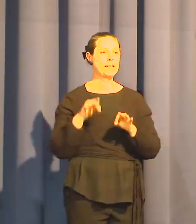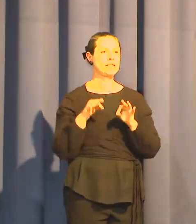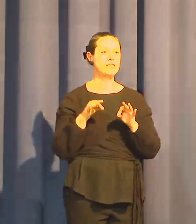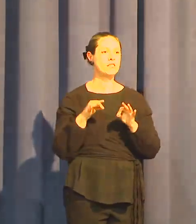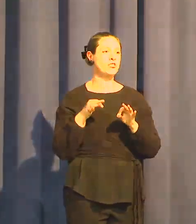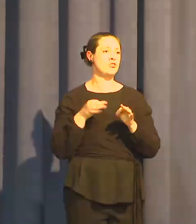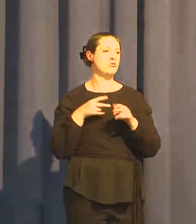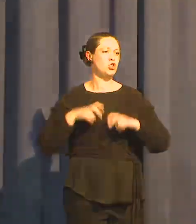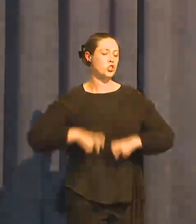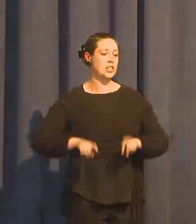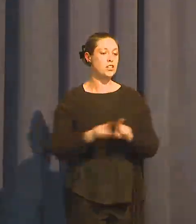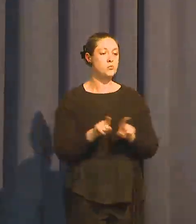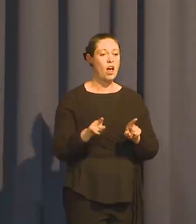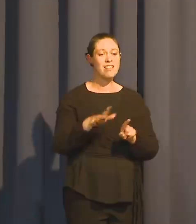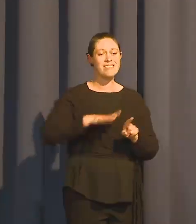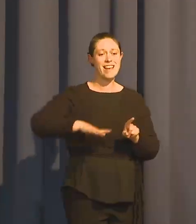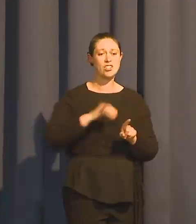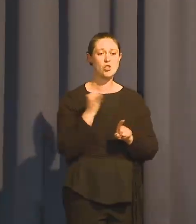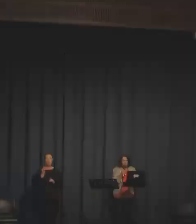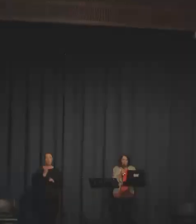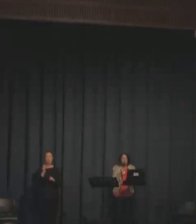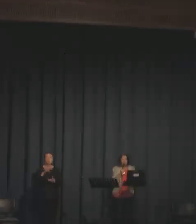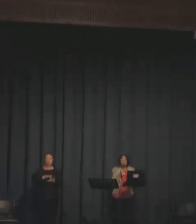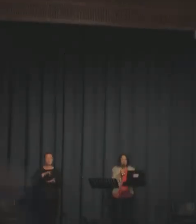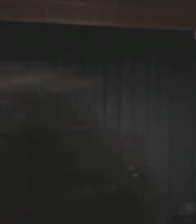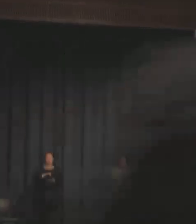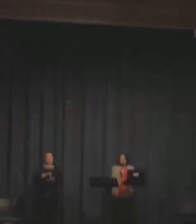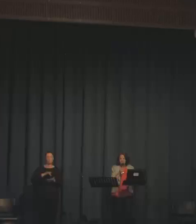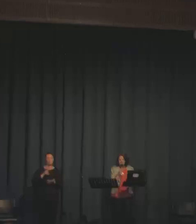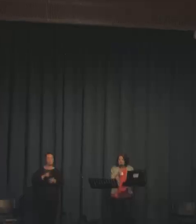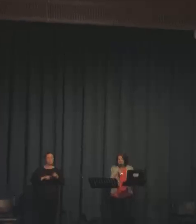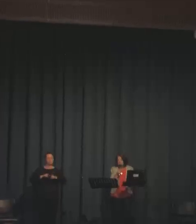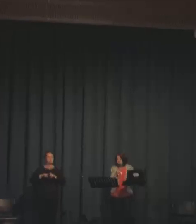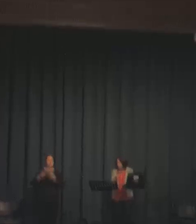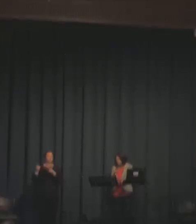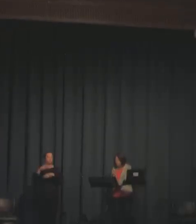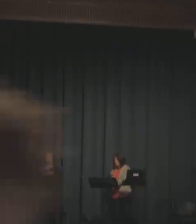Poison Centre. So a special thanks to them also.